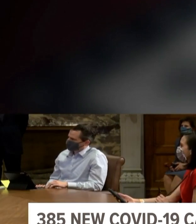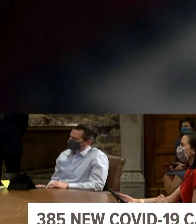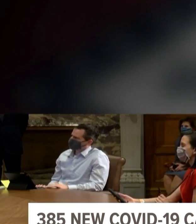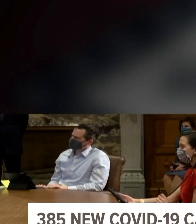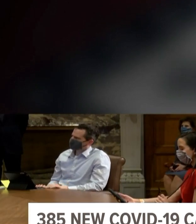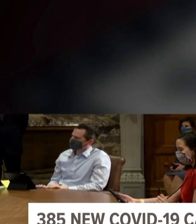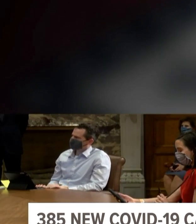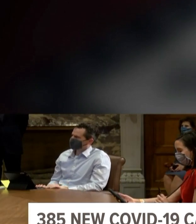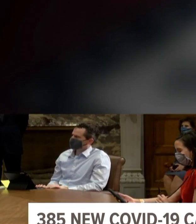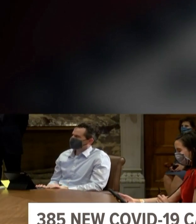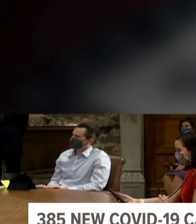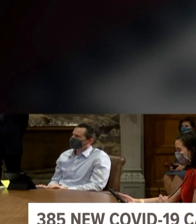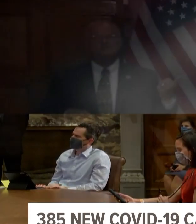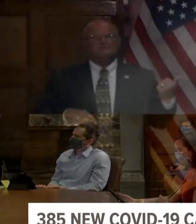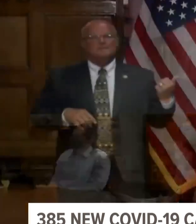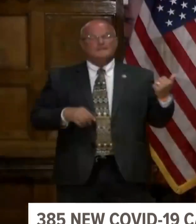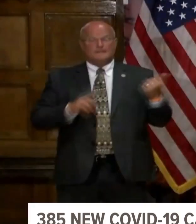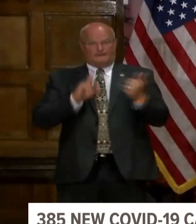So,